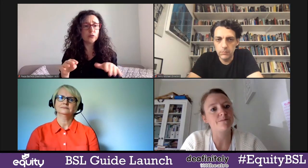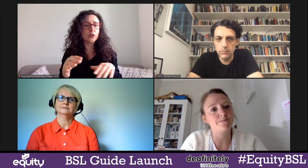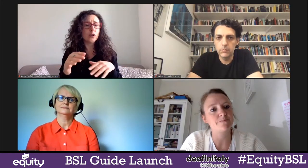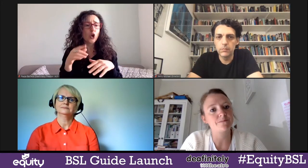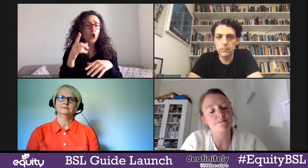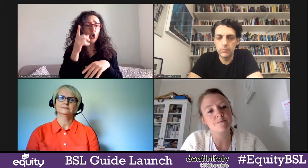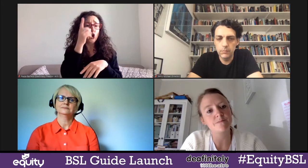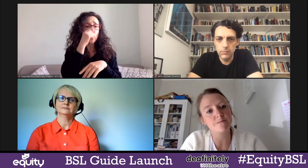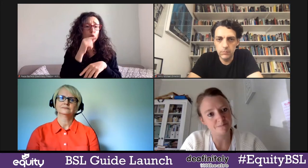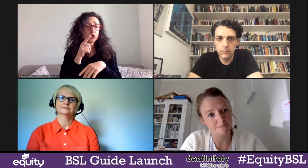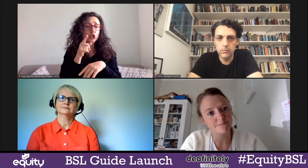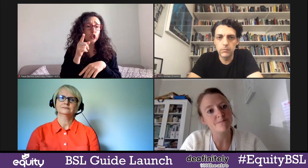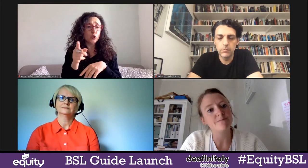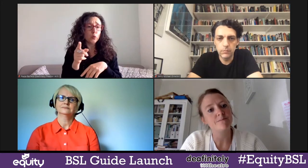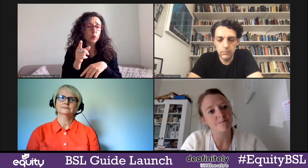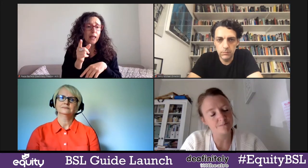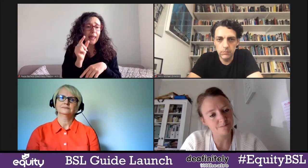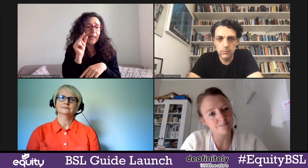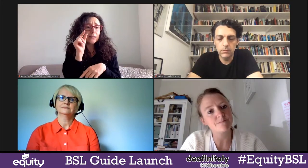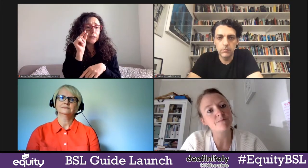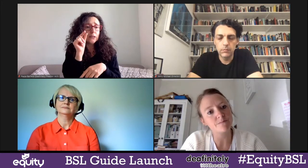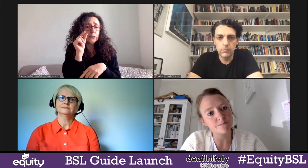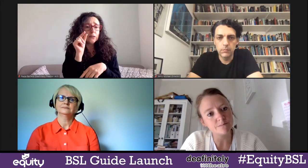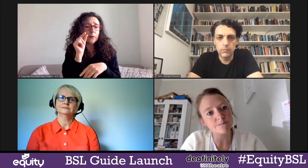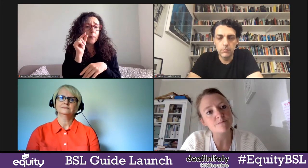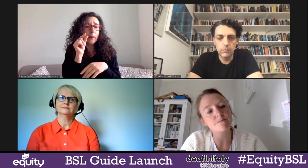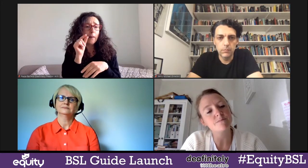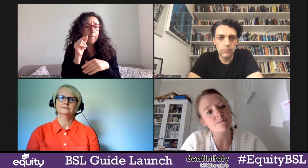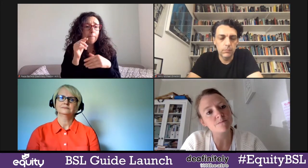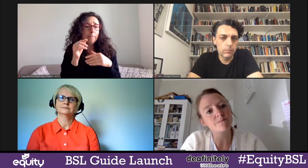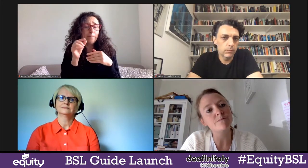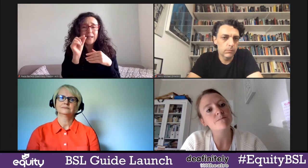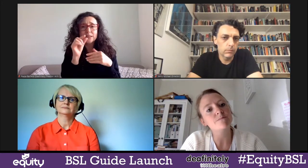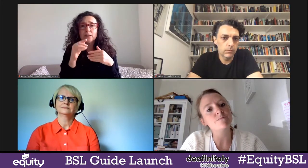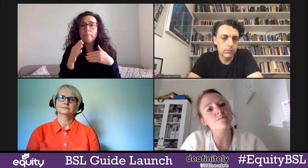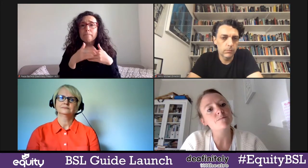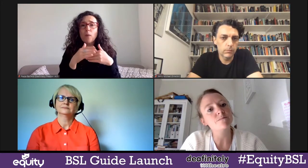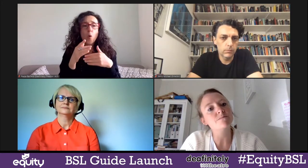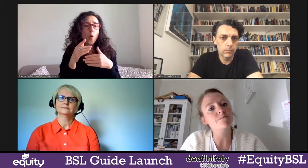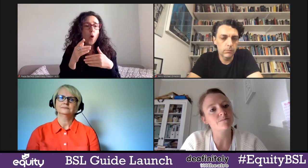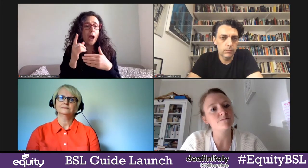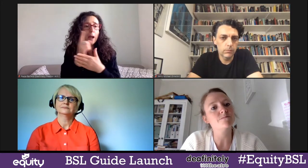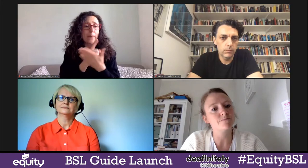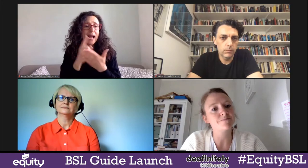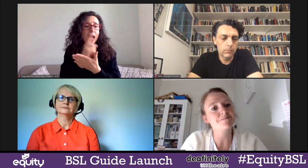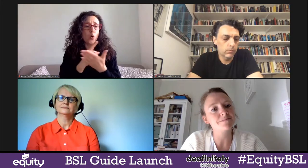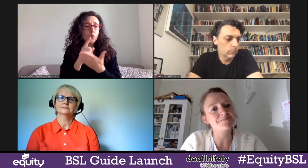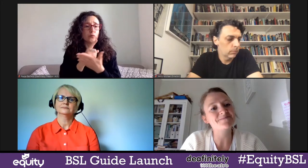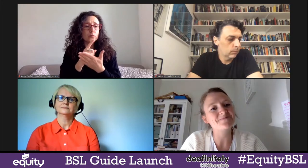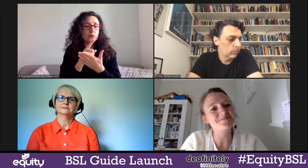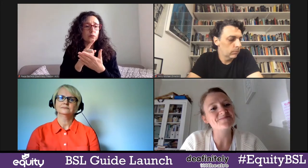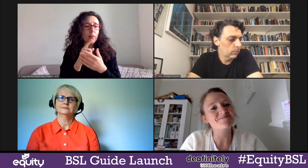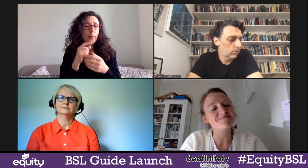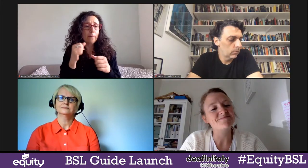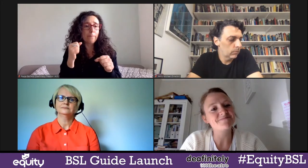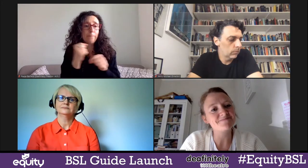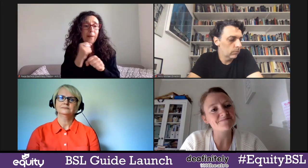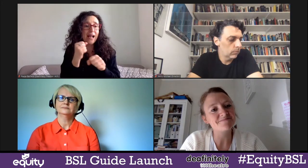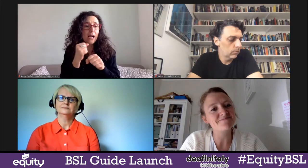Oliver Twist, the sign language? And if not, well, obviously share your experiences, but would you mind sharing